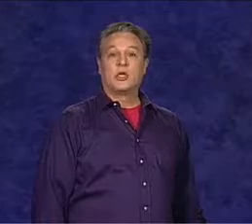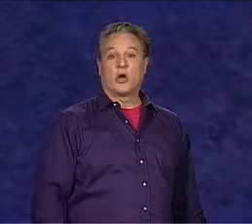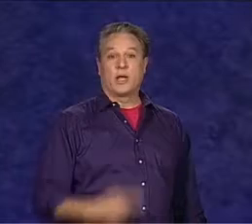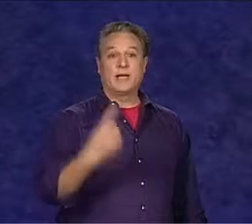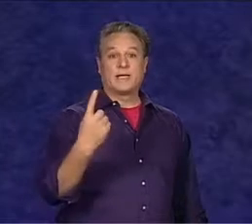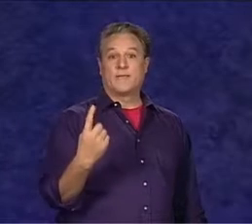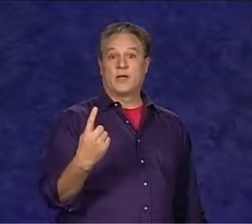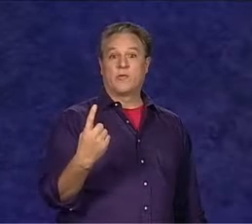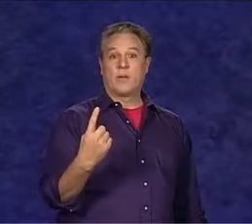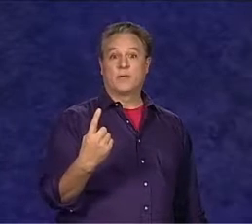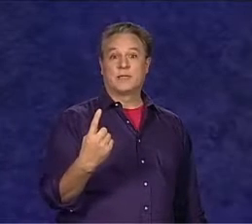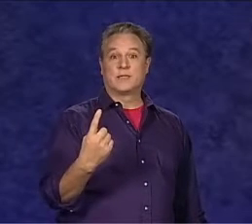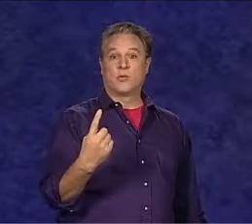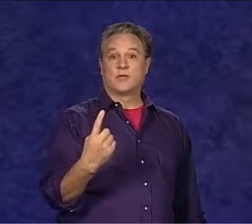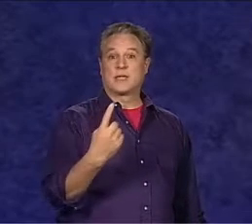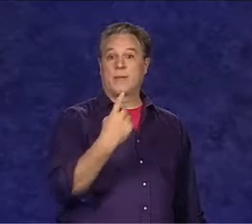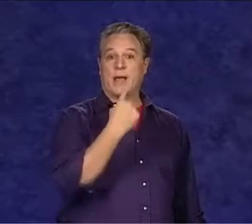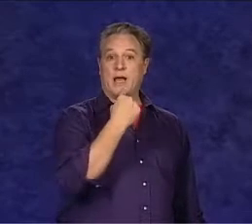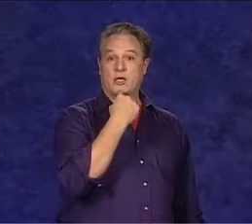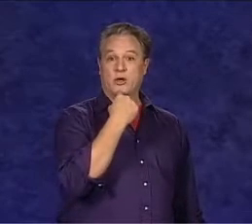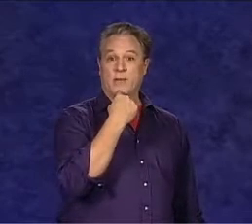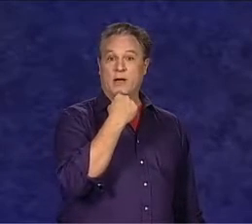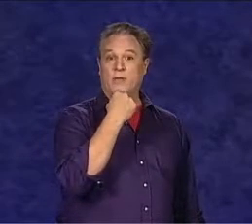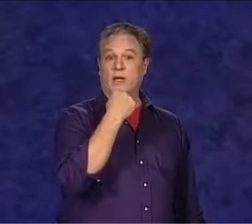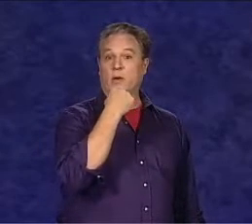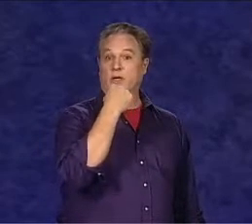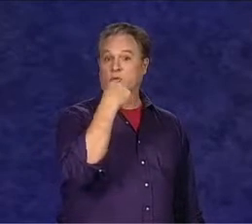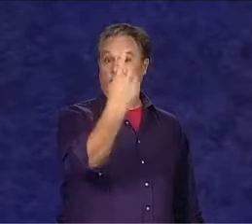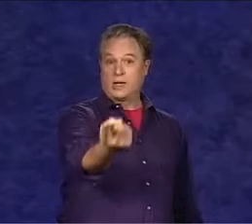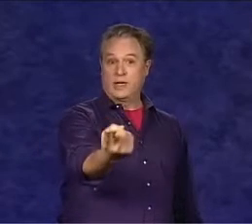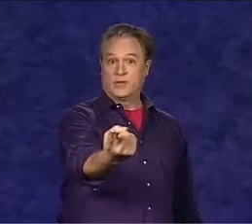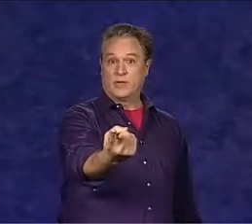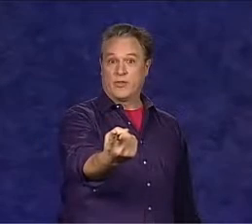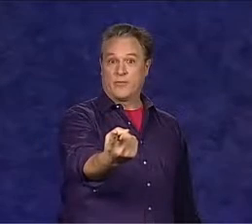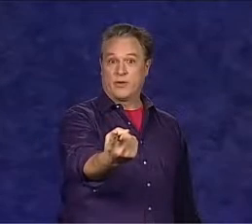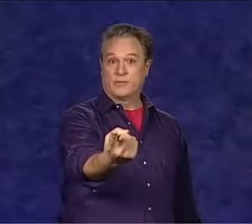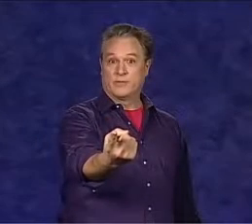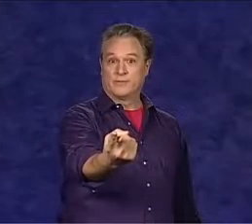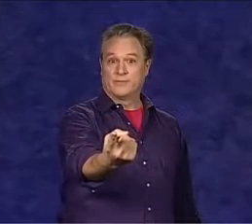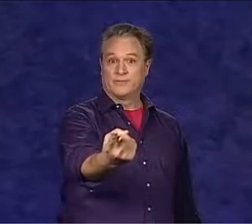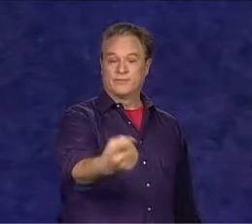Your index finger represents words coming out of your mouth and going directly to another person.